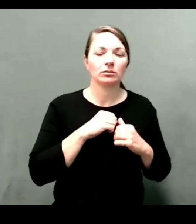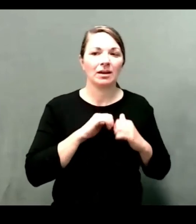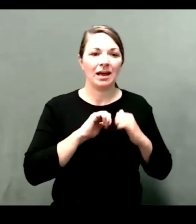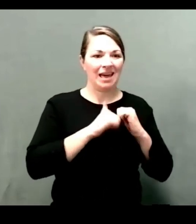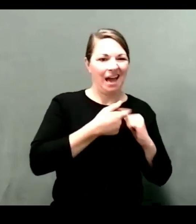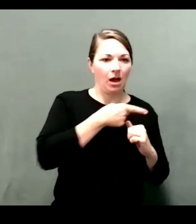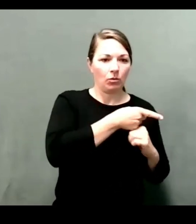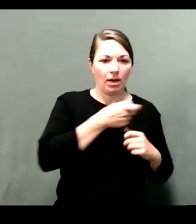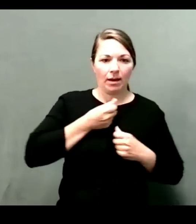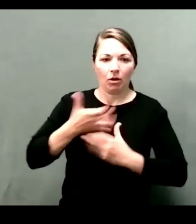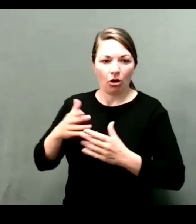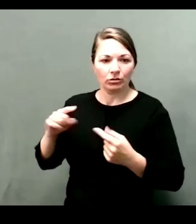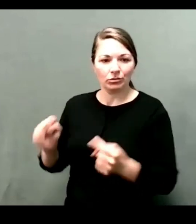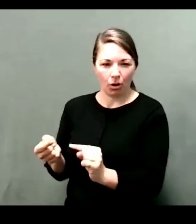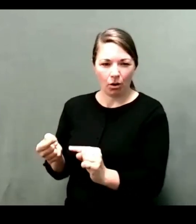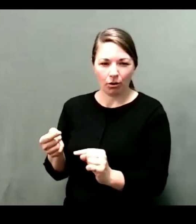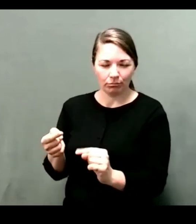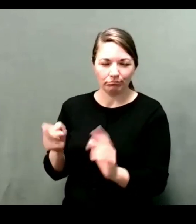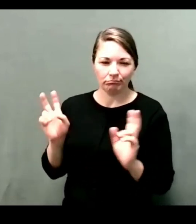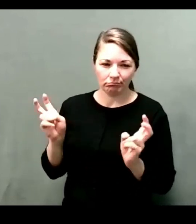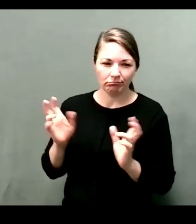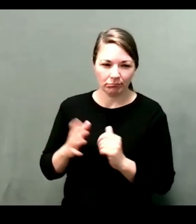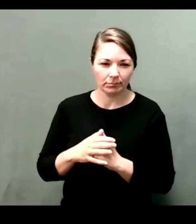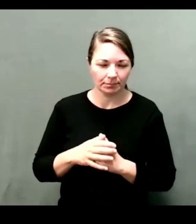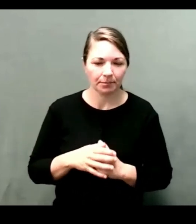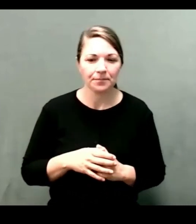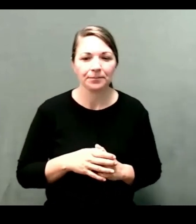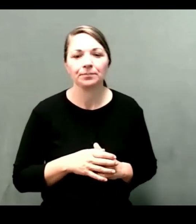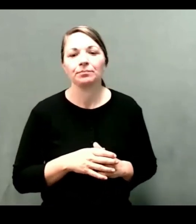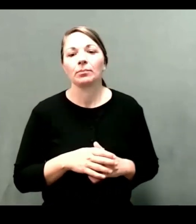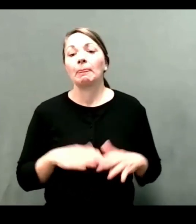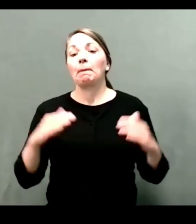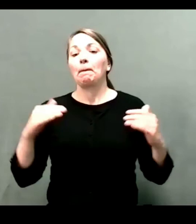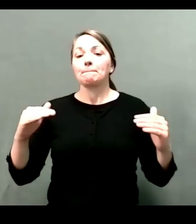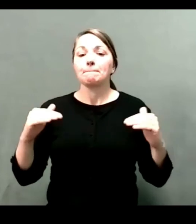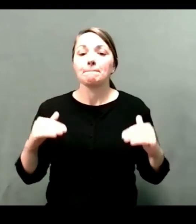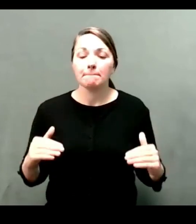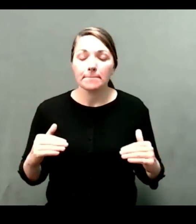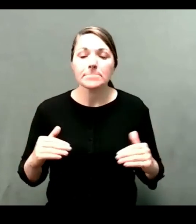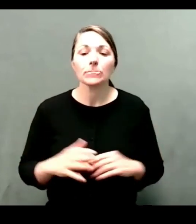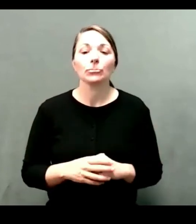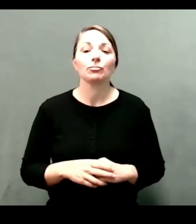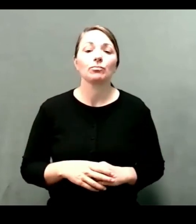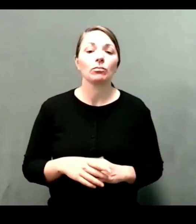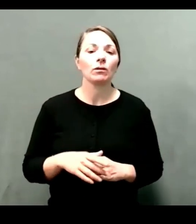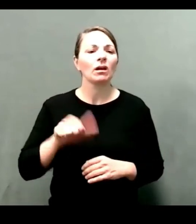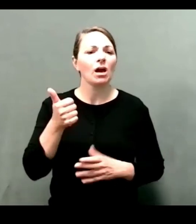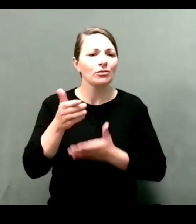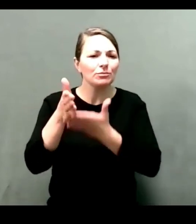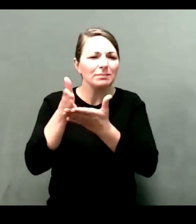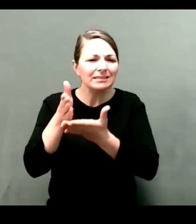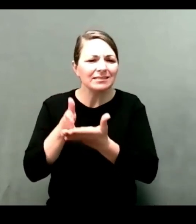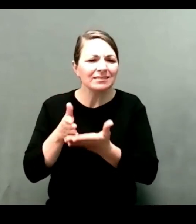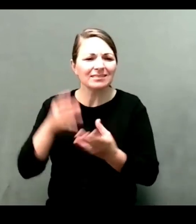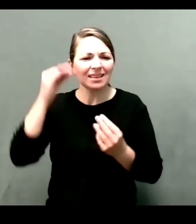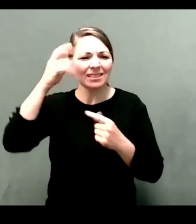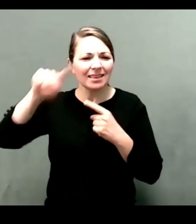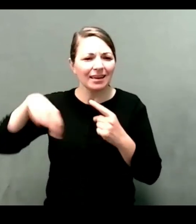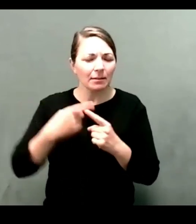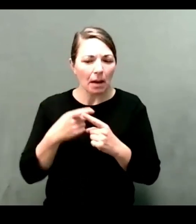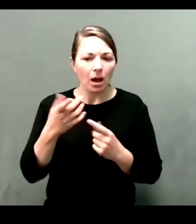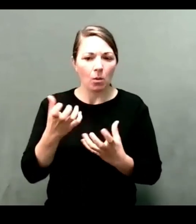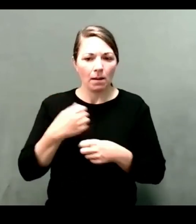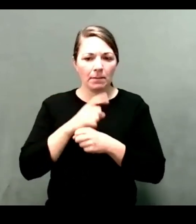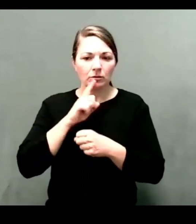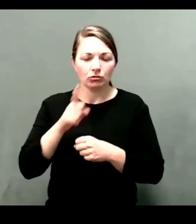harm? So there's a few pieces down here to consider just as you're going through this. We want to be sure that we're thinking